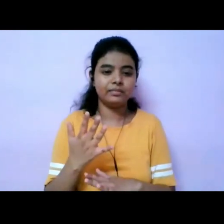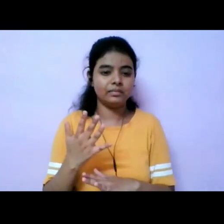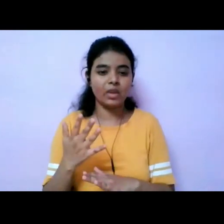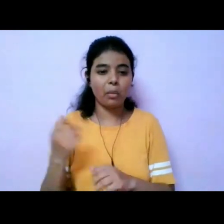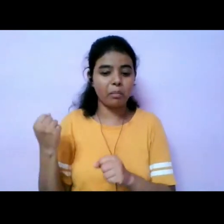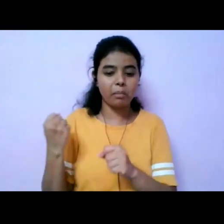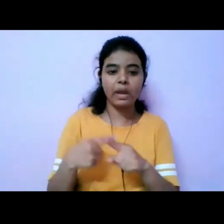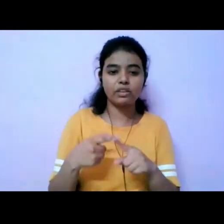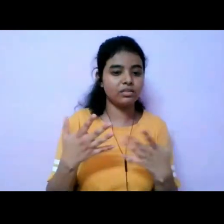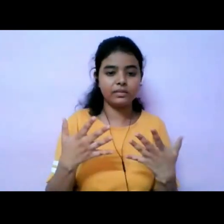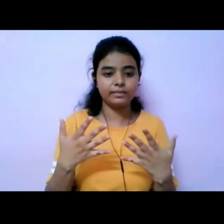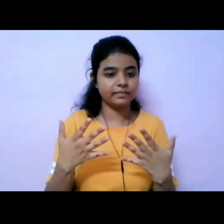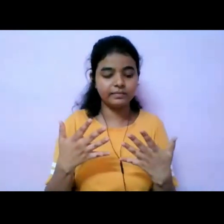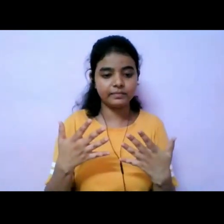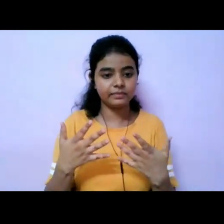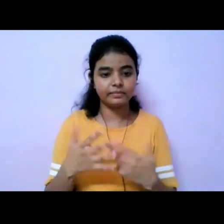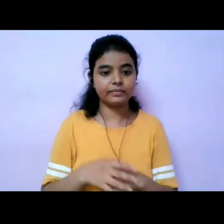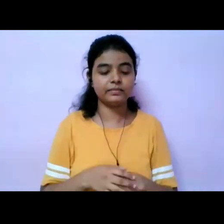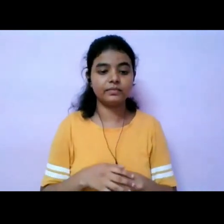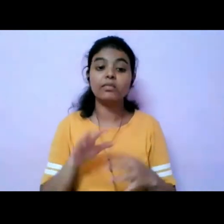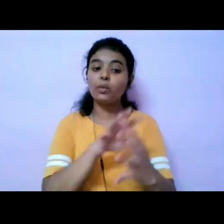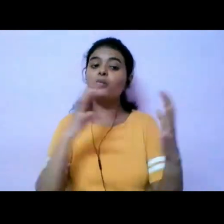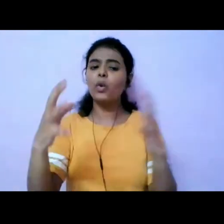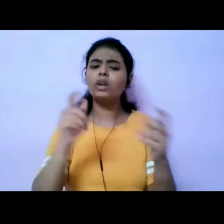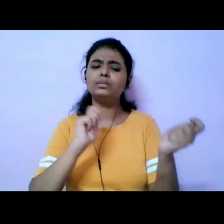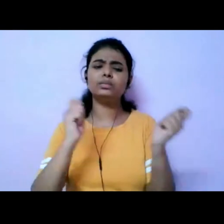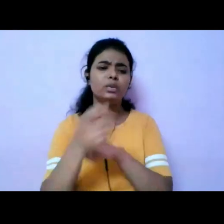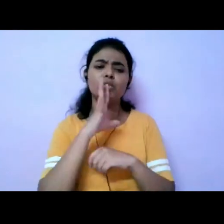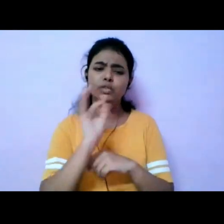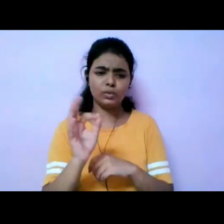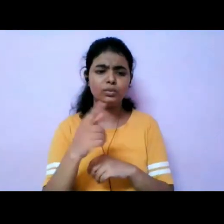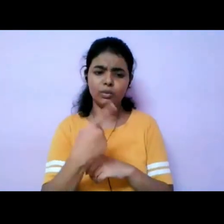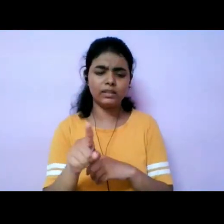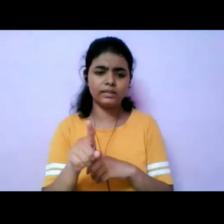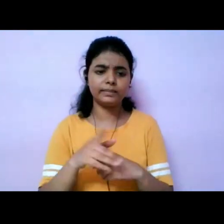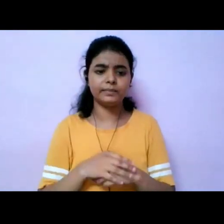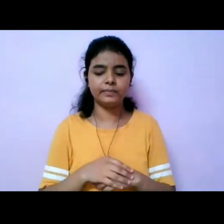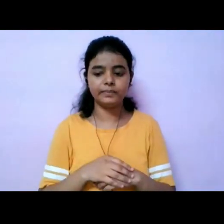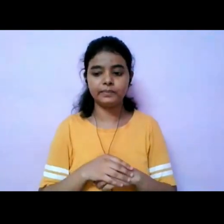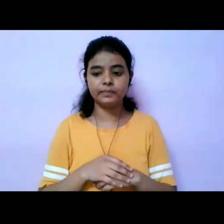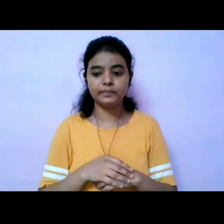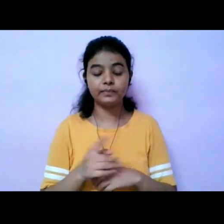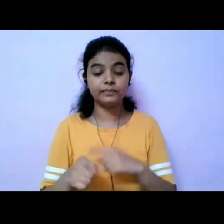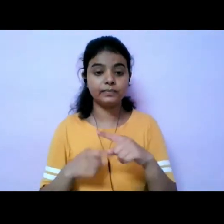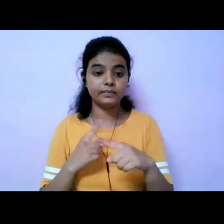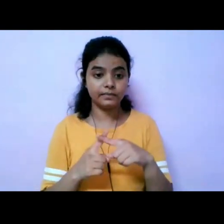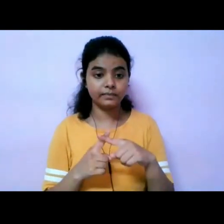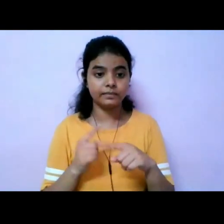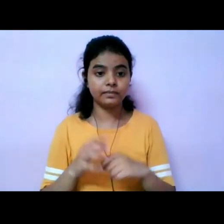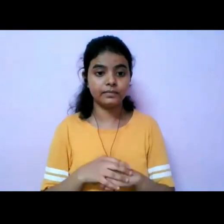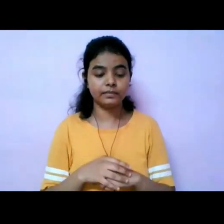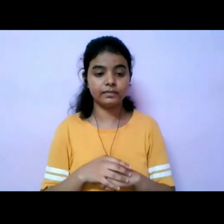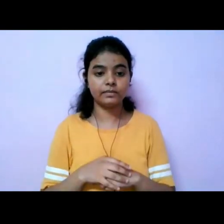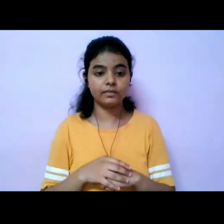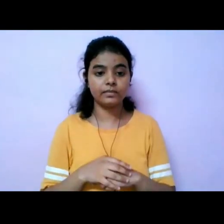relevant. The world has changed, right? Mm-hmm. And so once